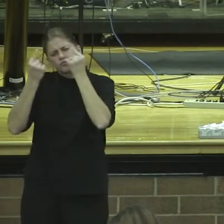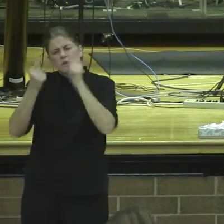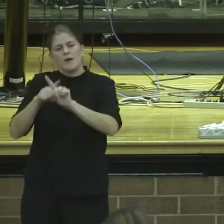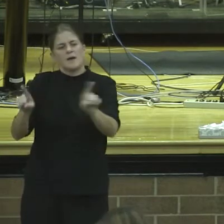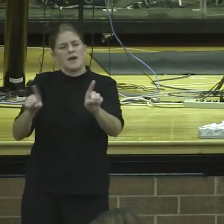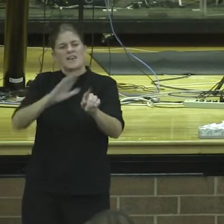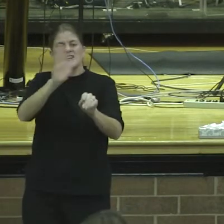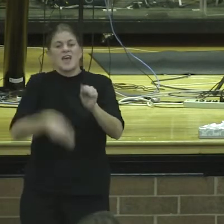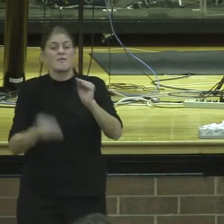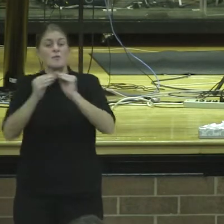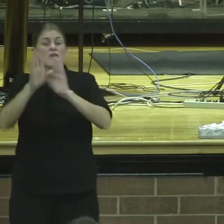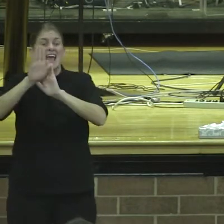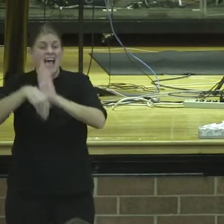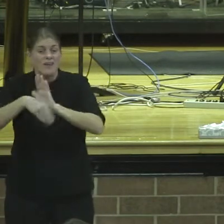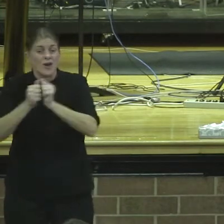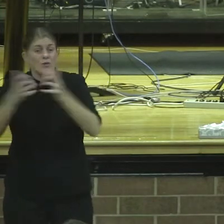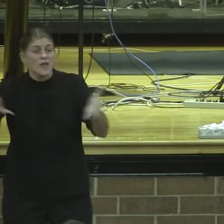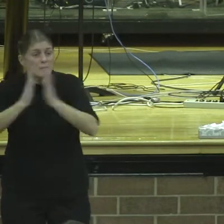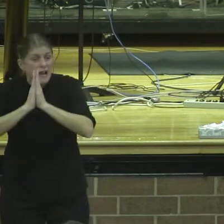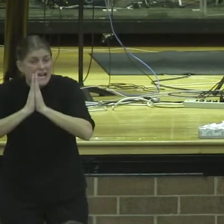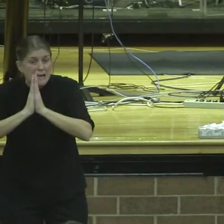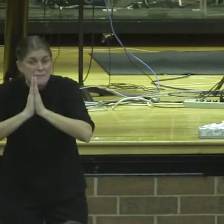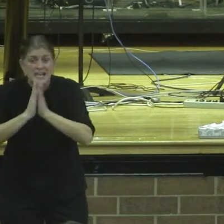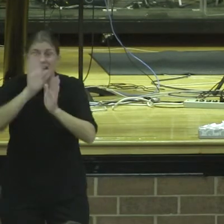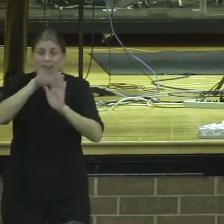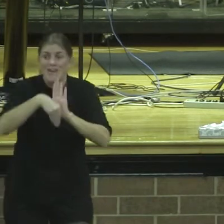but I never go more than a half an hour without praying.